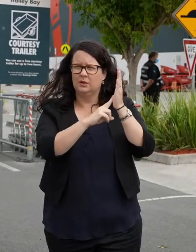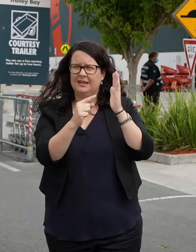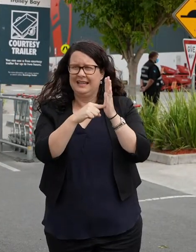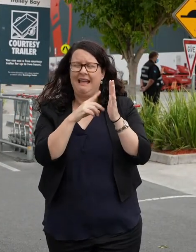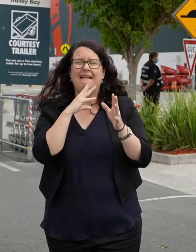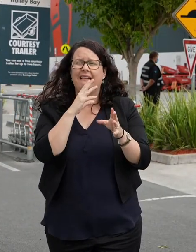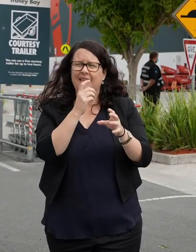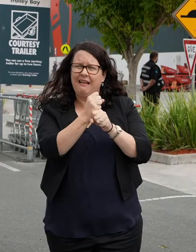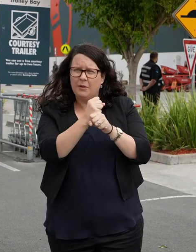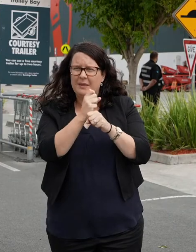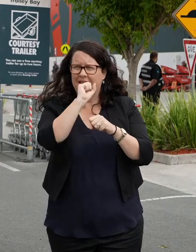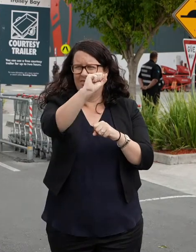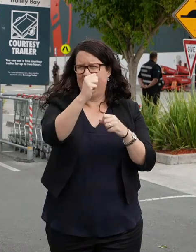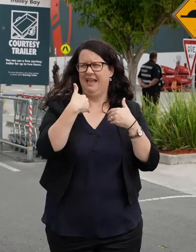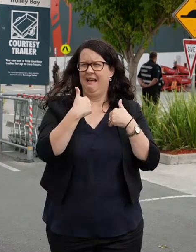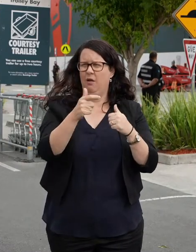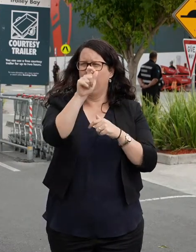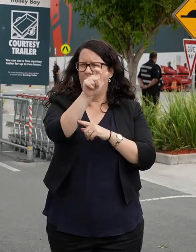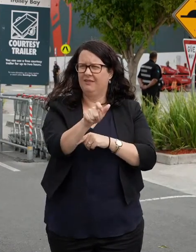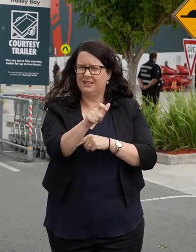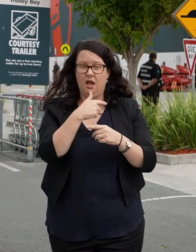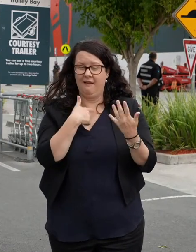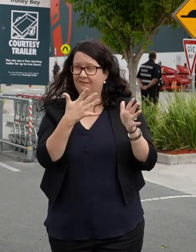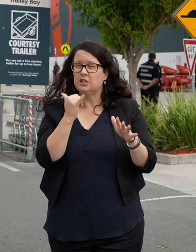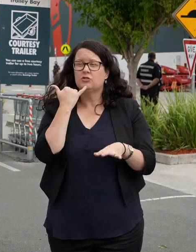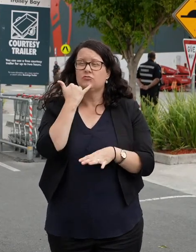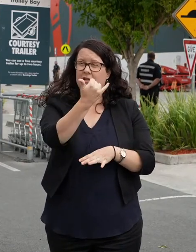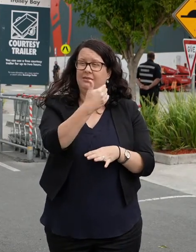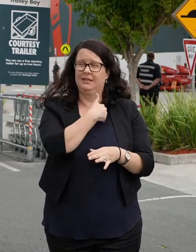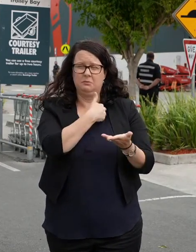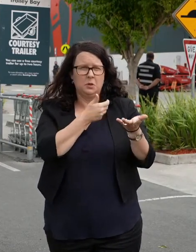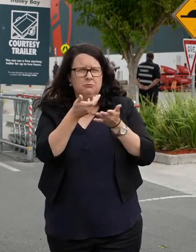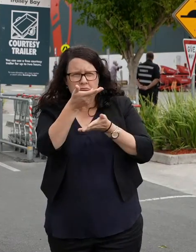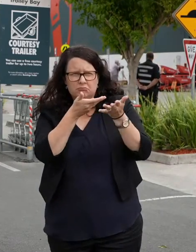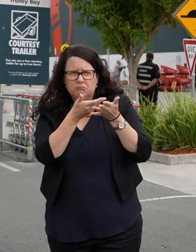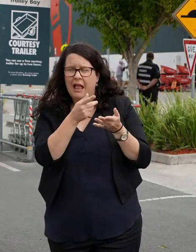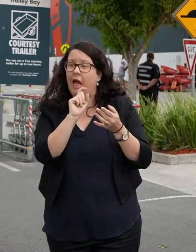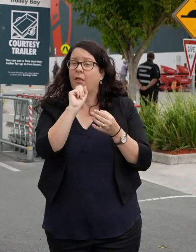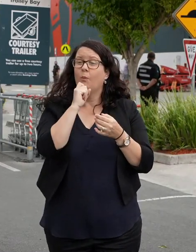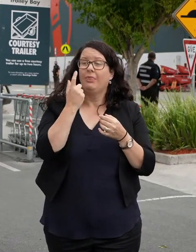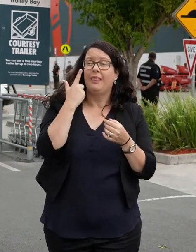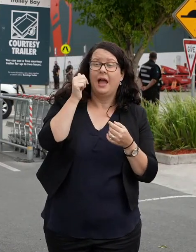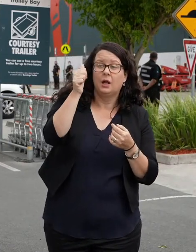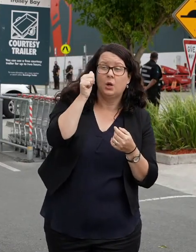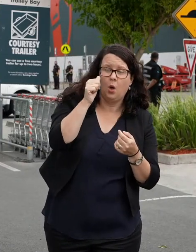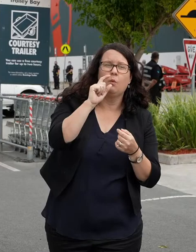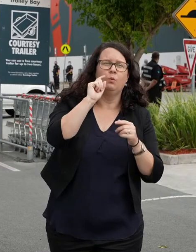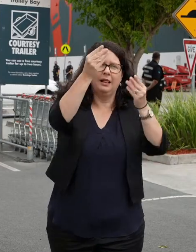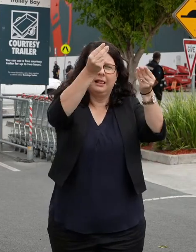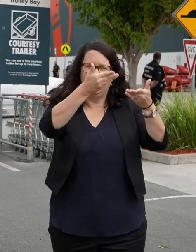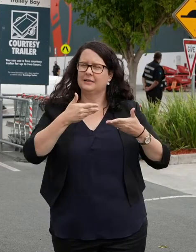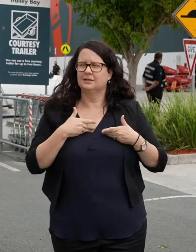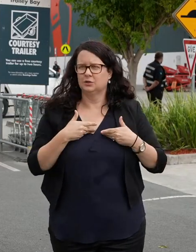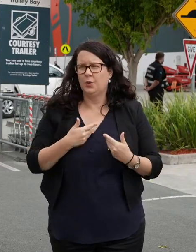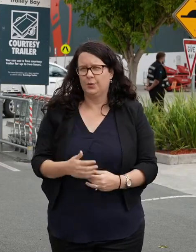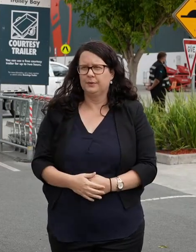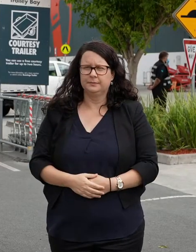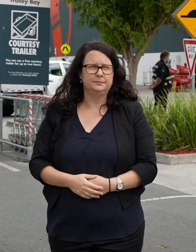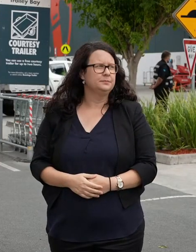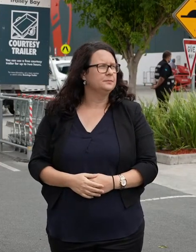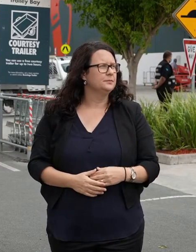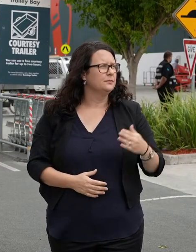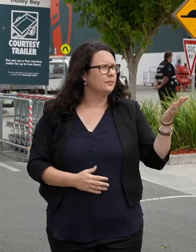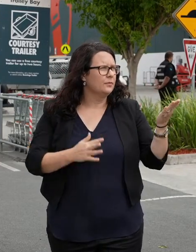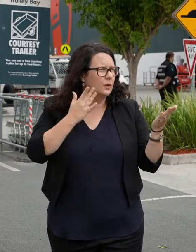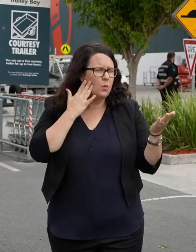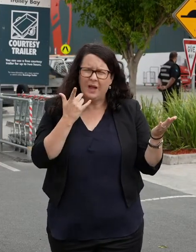I've spoken to the Chief Health Officer in Northern Territory this morning, and they're going to pass information on as soon as they have access to that, and we'll go from there. When do you expect to know